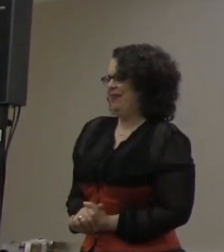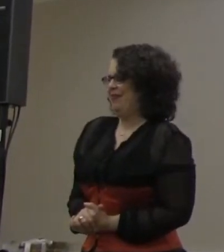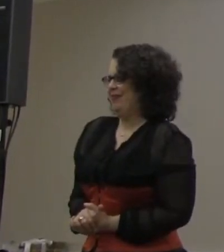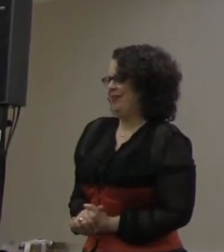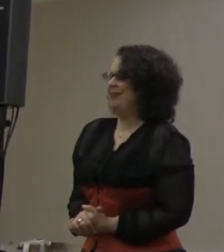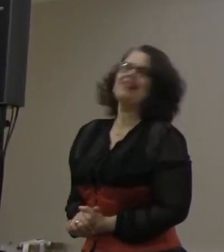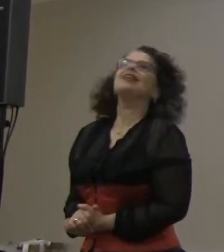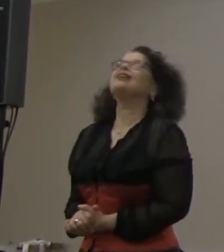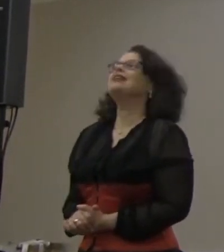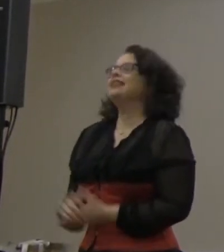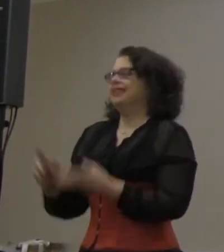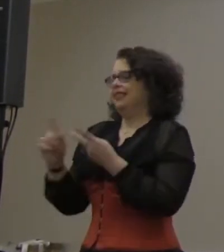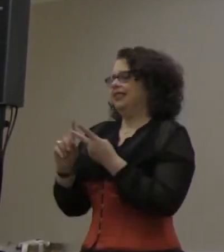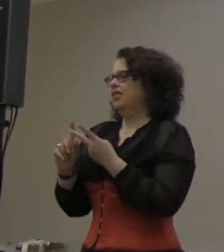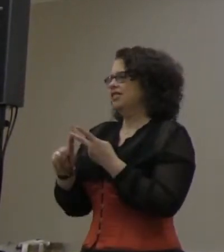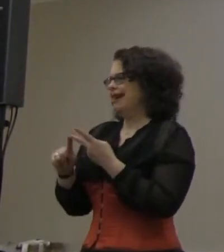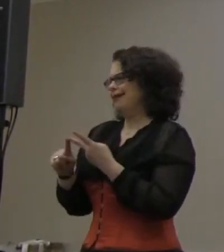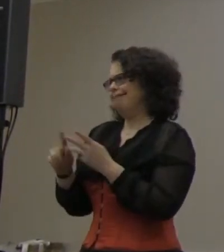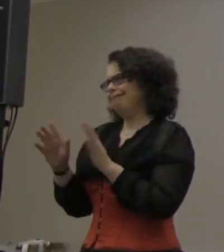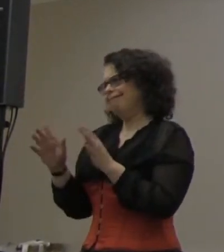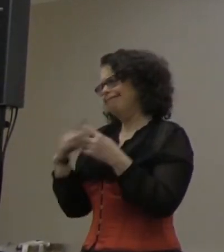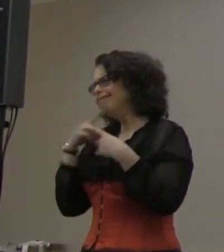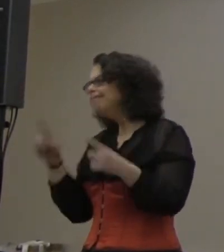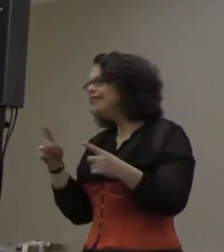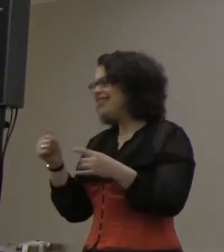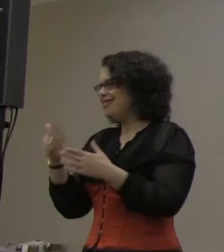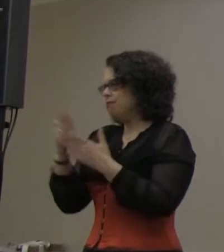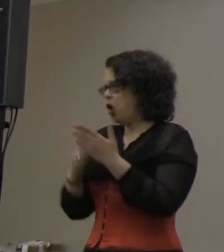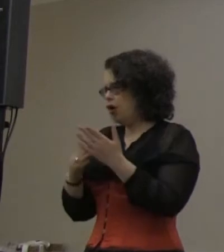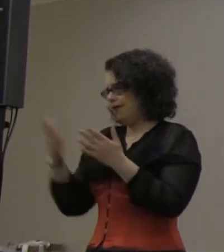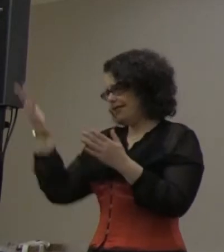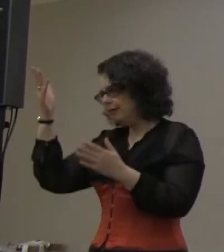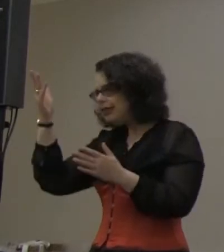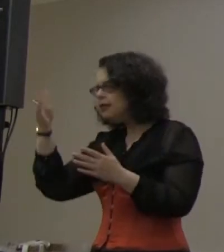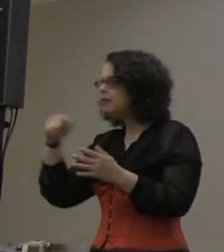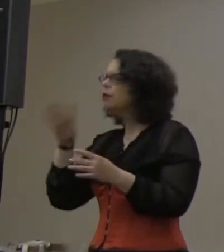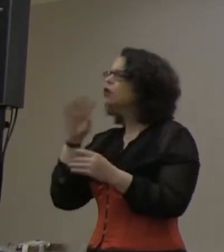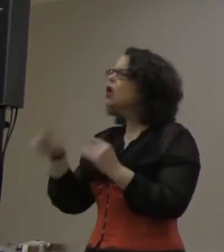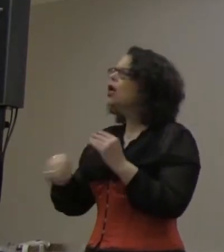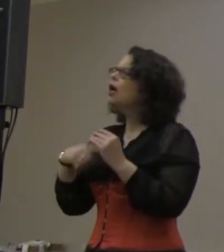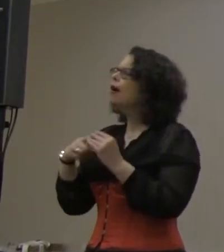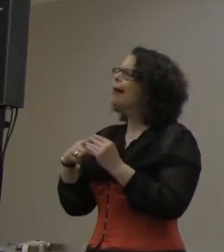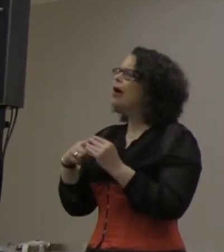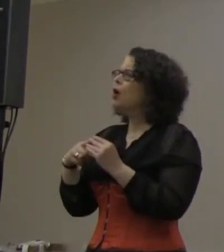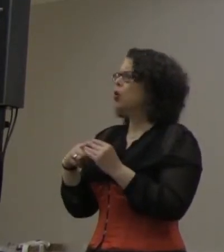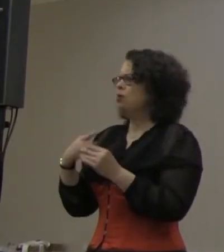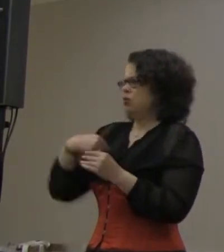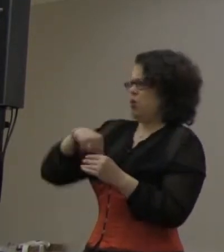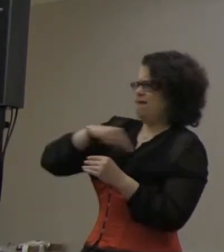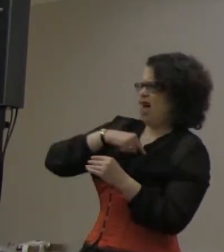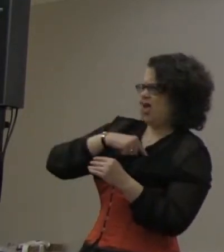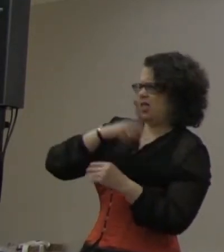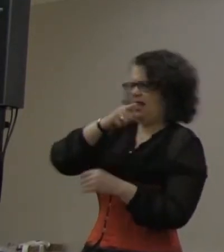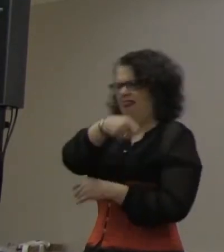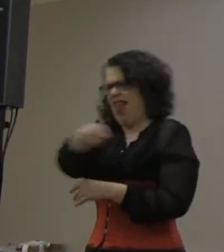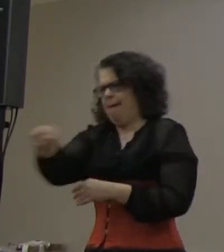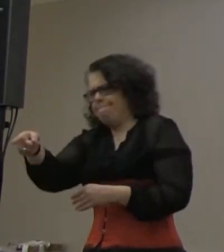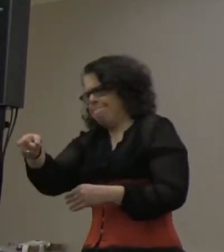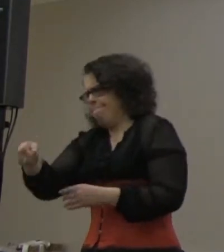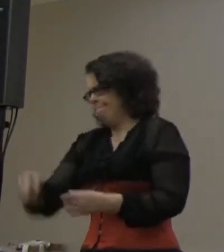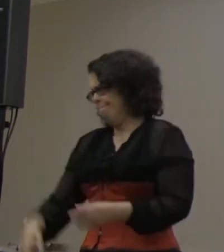A second disclaimer. In this next section, I'm going to talk in a little bit of an us and them kind of